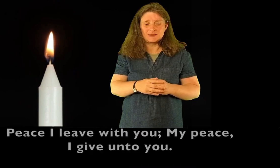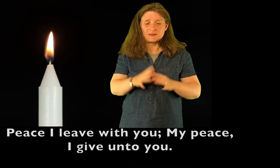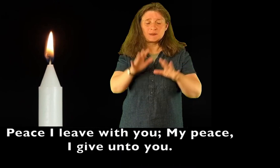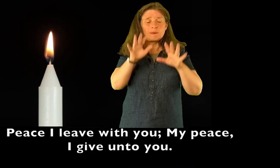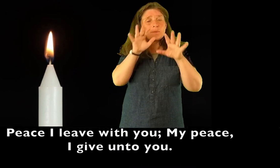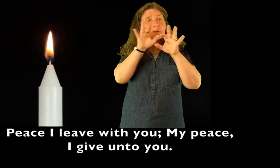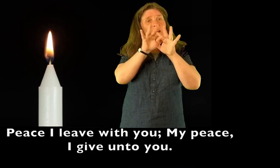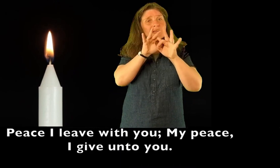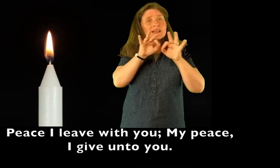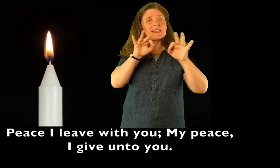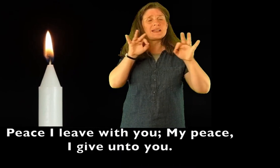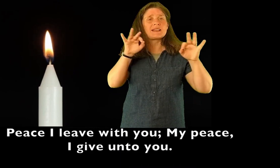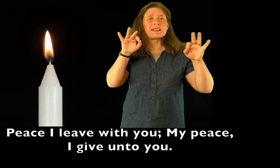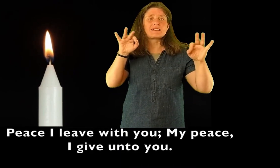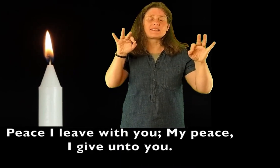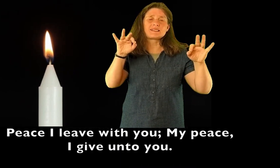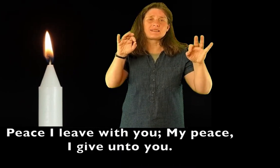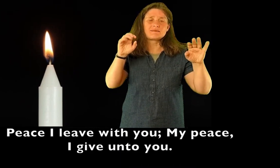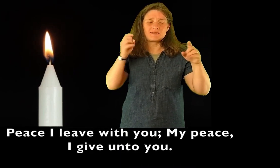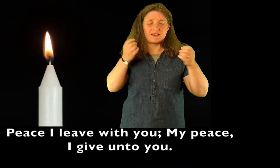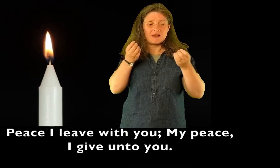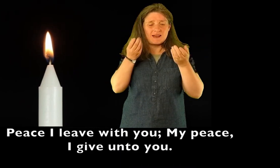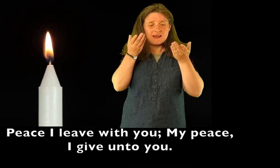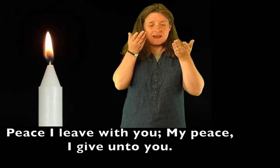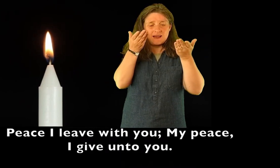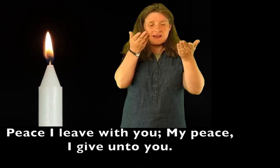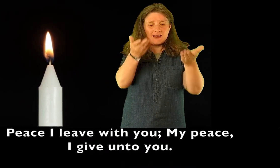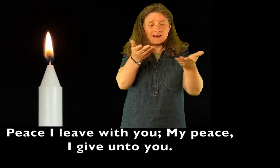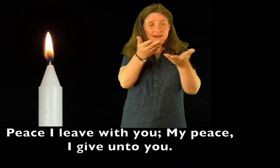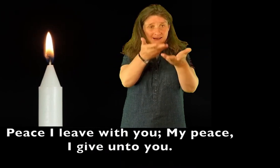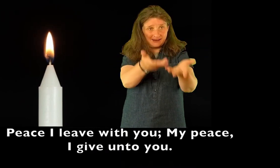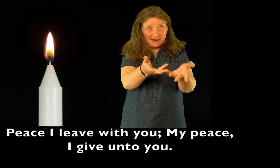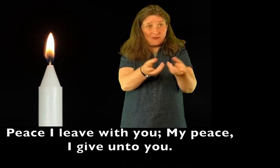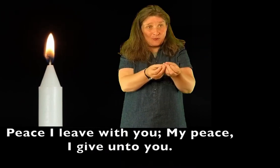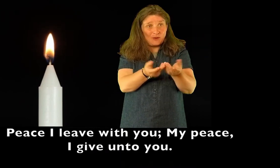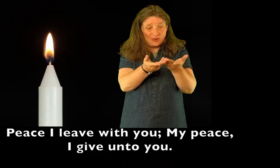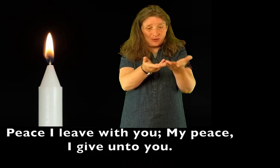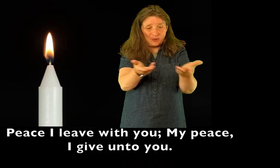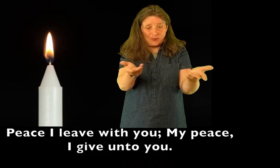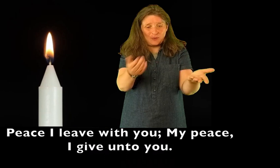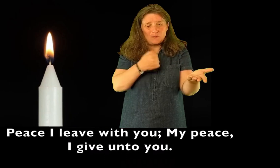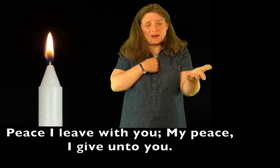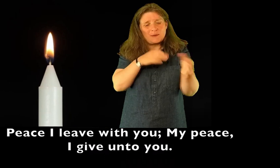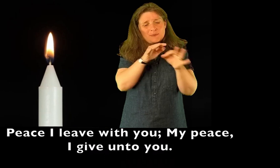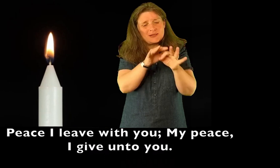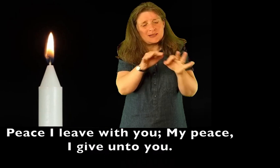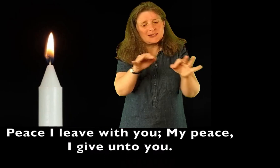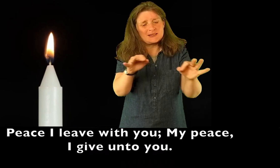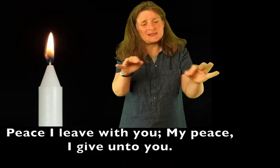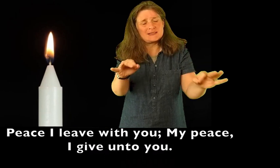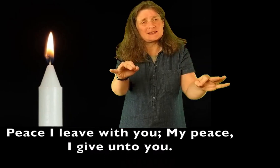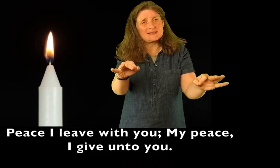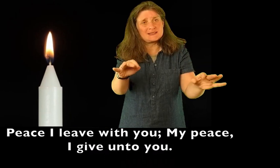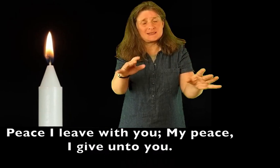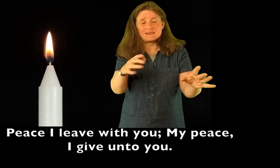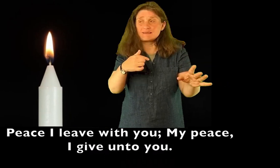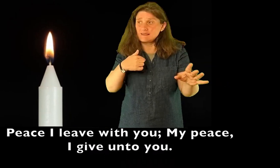Peace, I live with you, my peace. My peace,